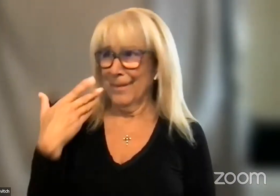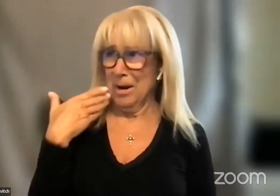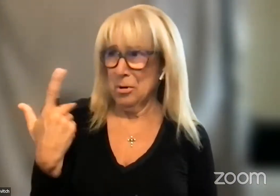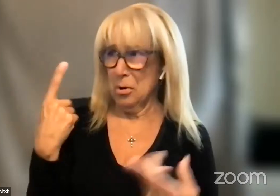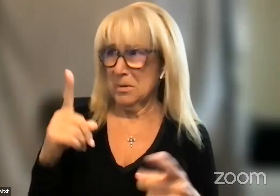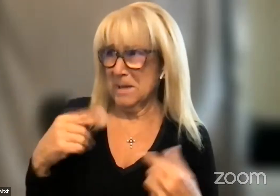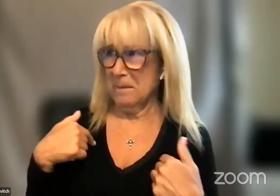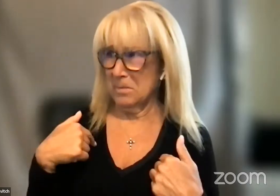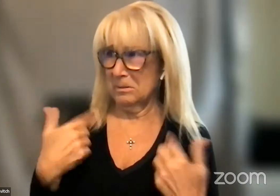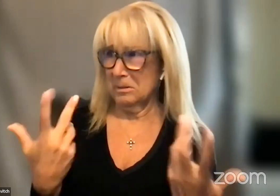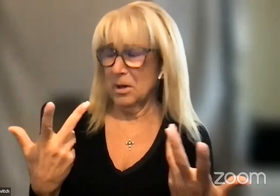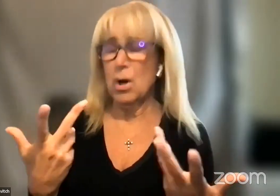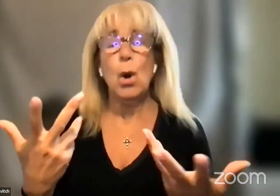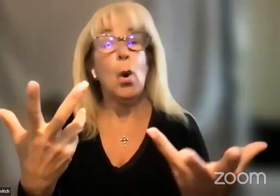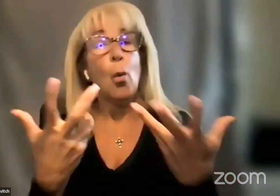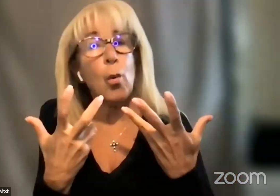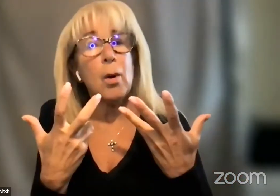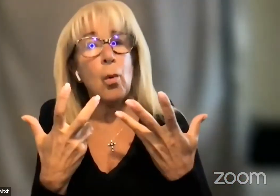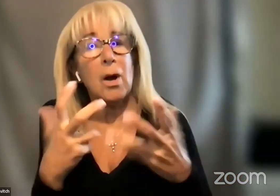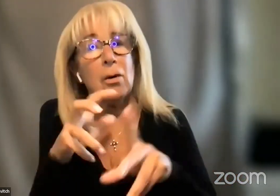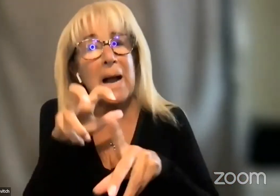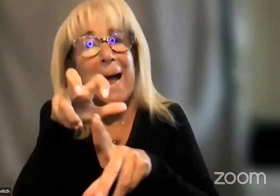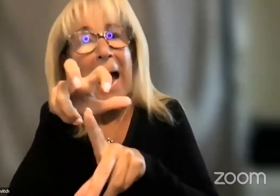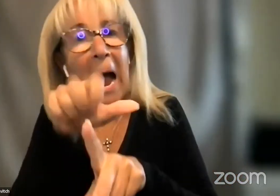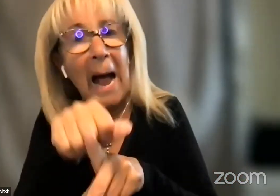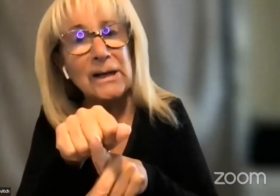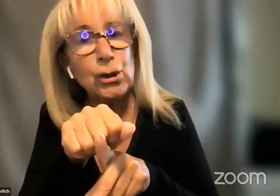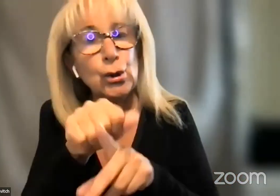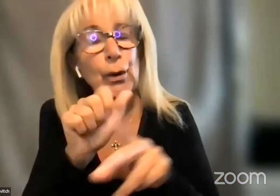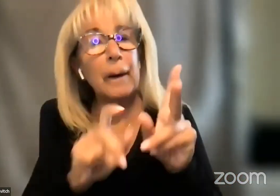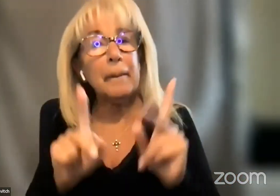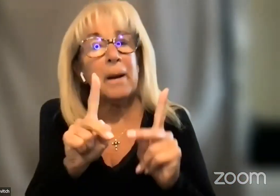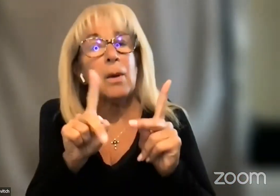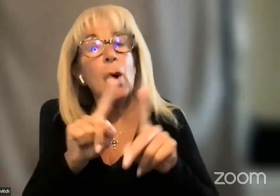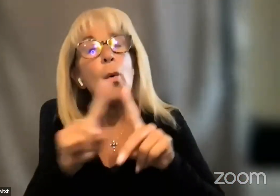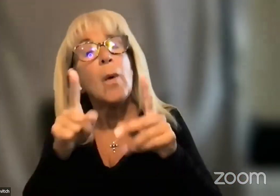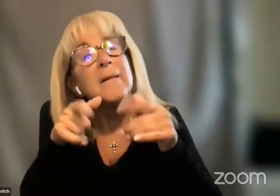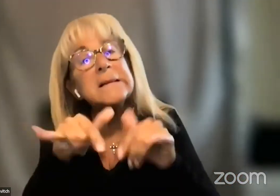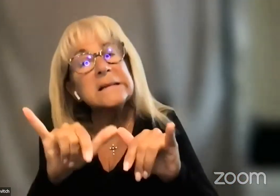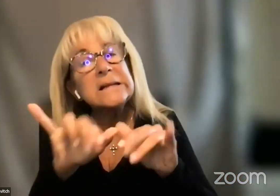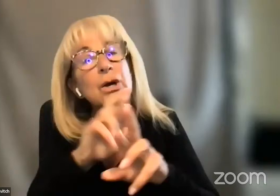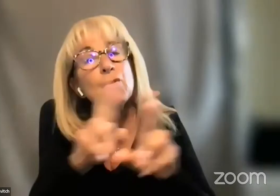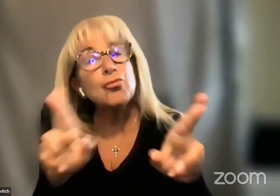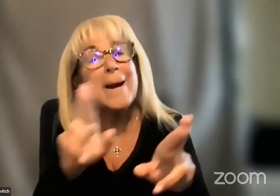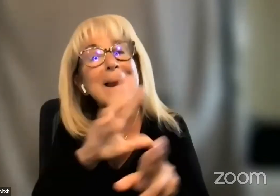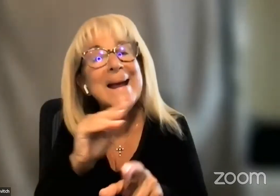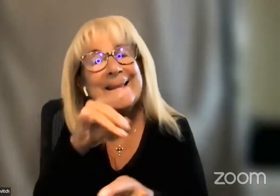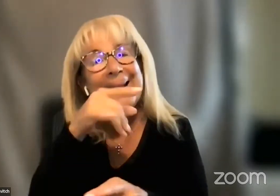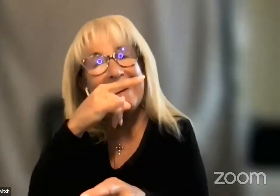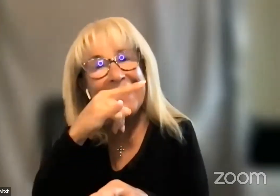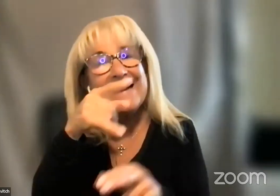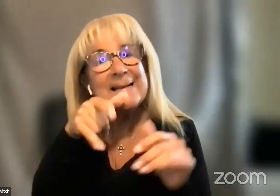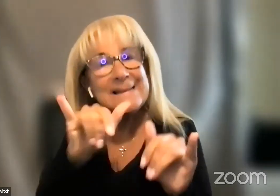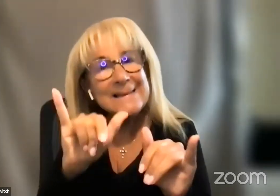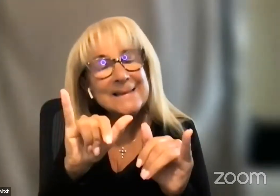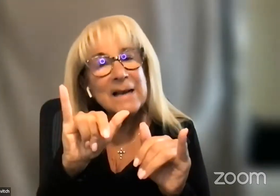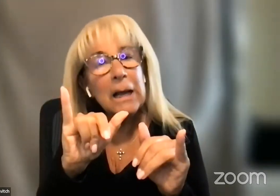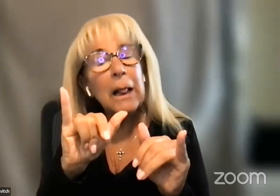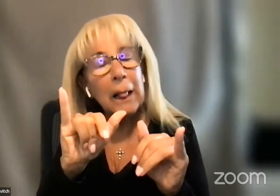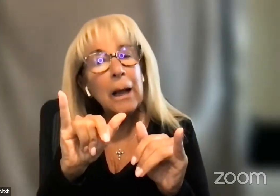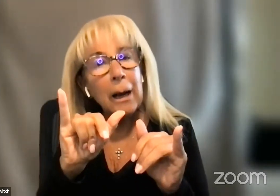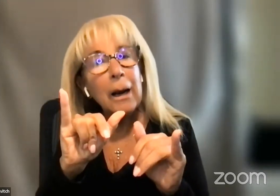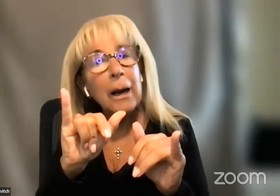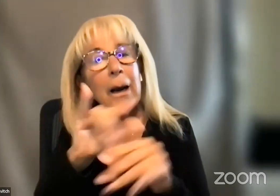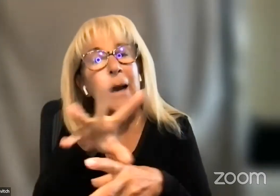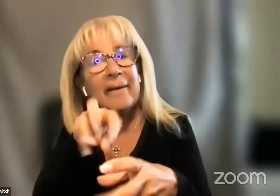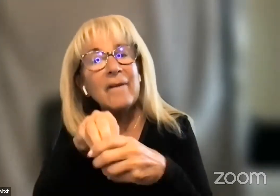on. So we want to catch them while they're still ready and their kids are still available to us so that we can start a whole